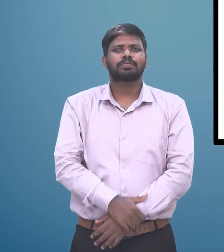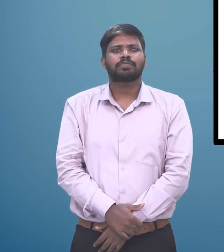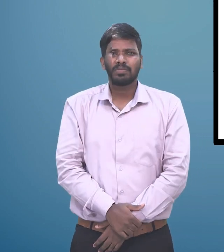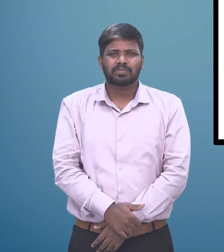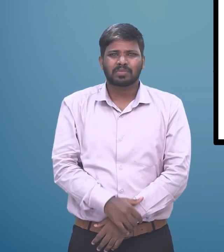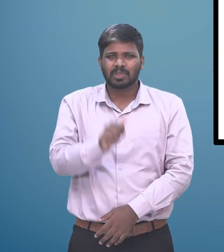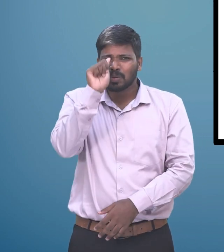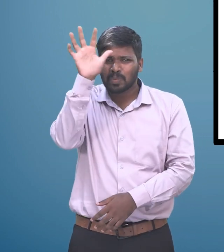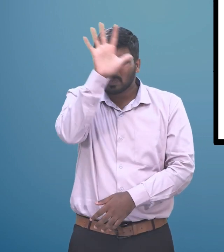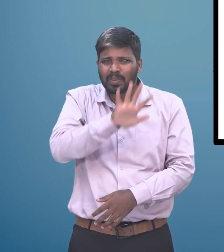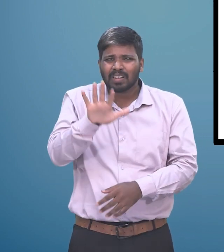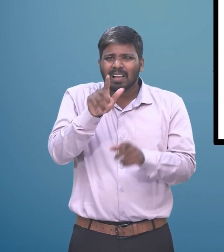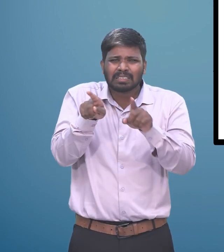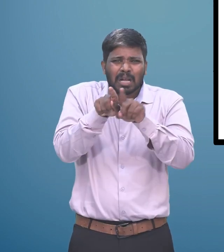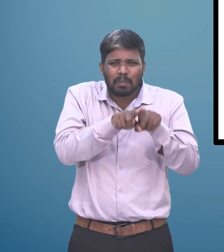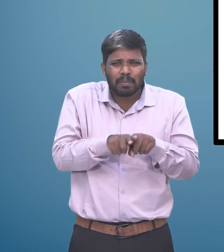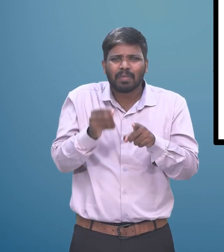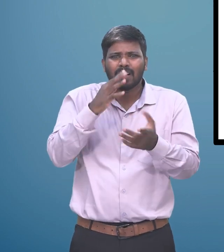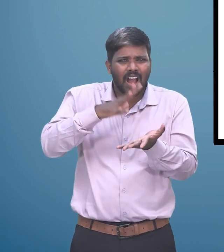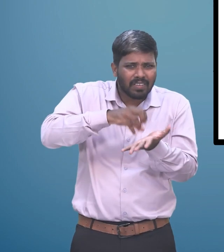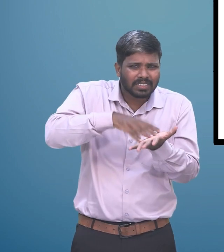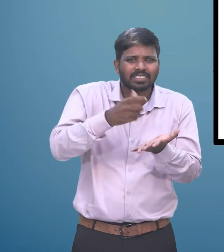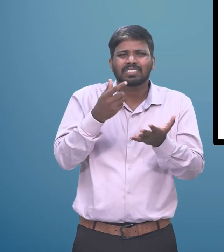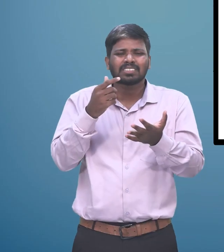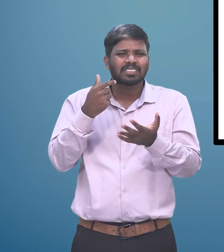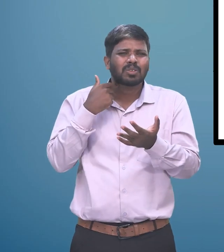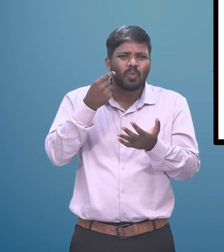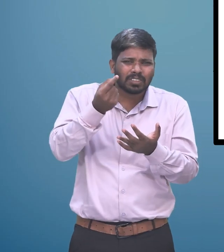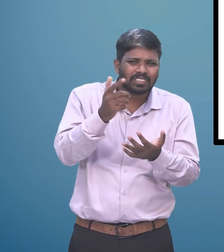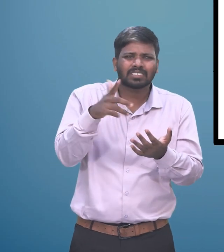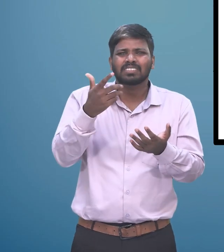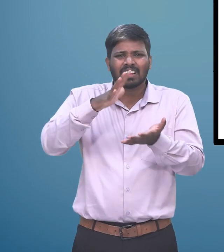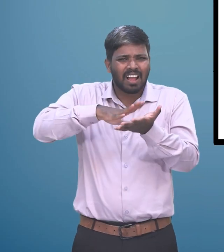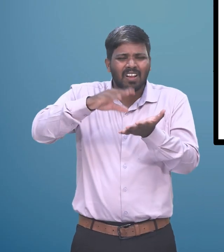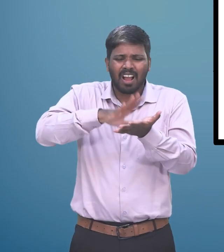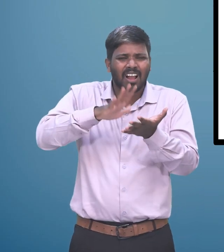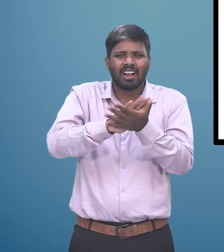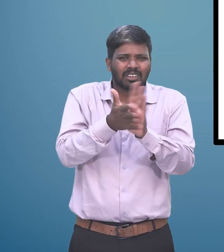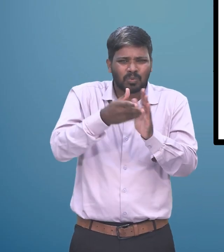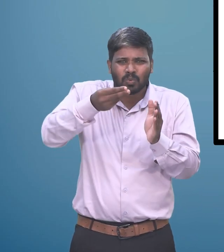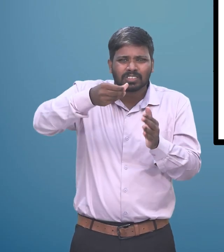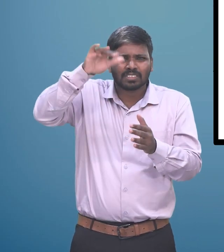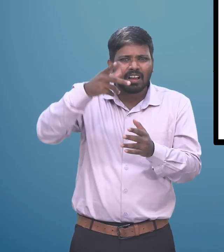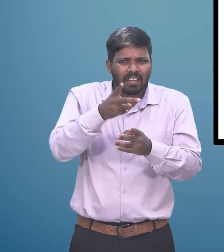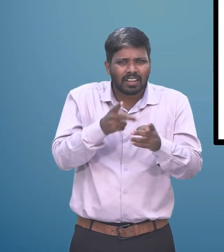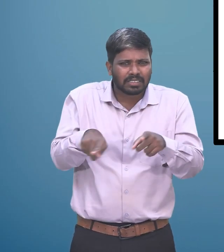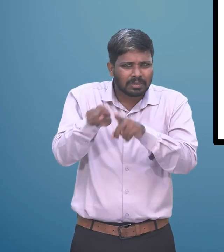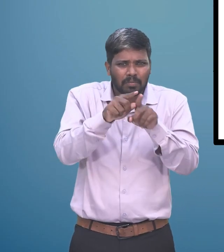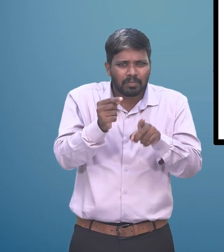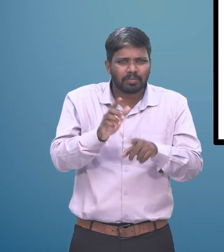certain food grains are common to almost every part of the country. Cereals such as rice, barley and wheat, millets such as